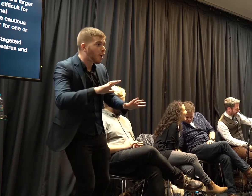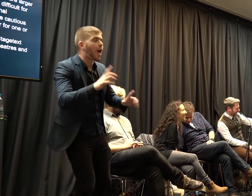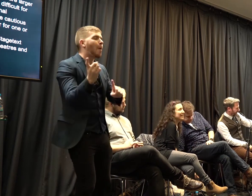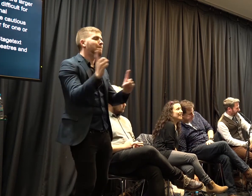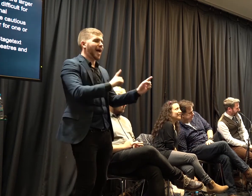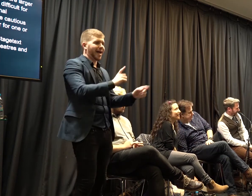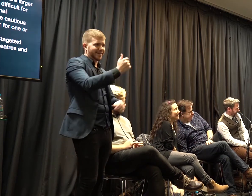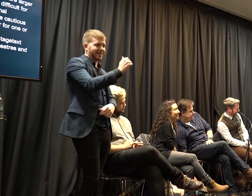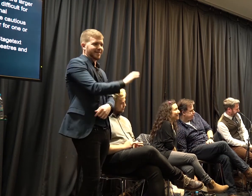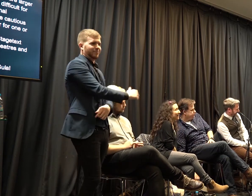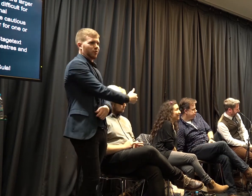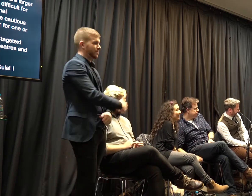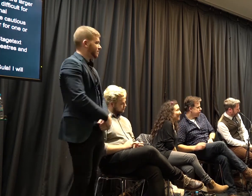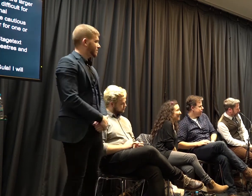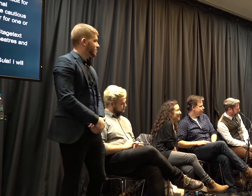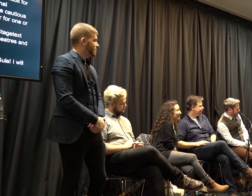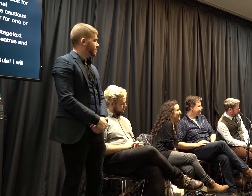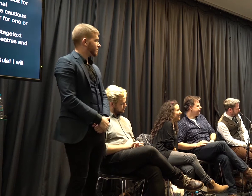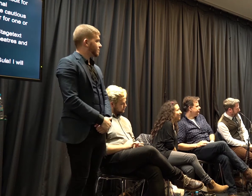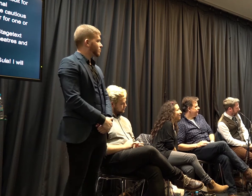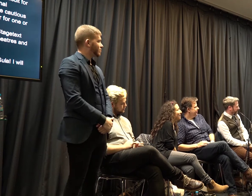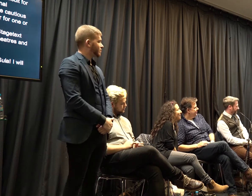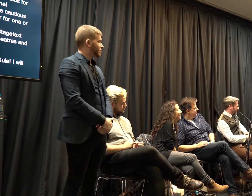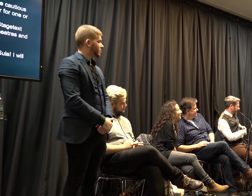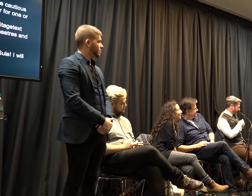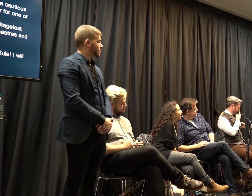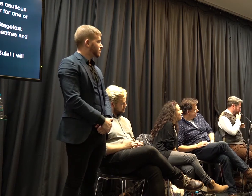minute. Yeah, right.